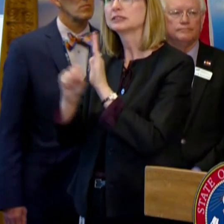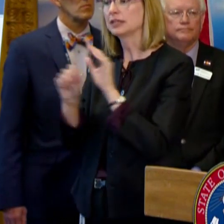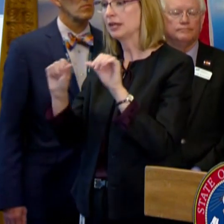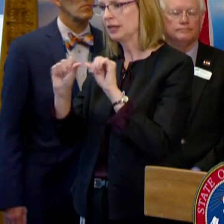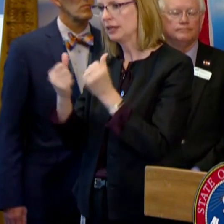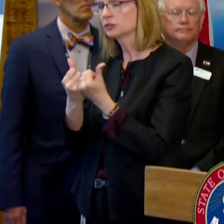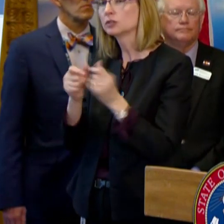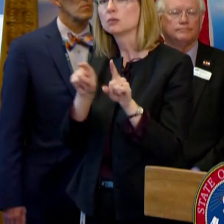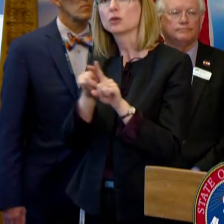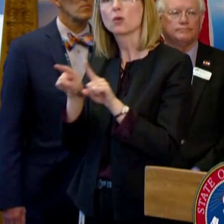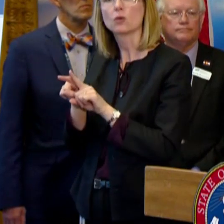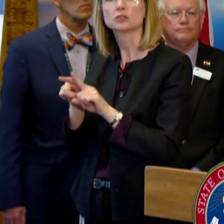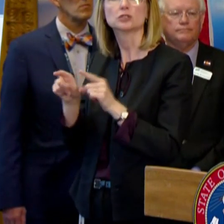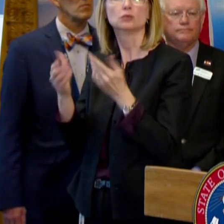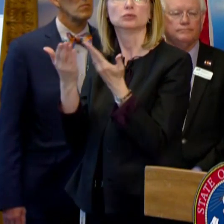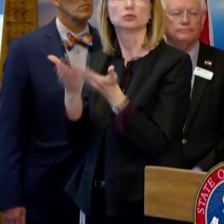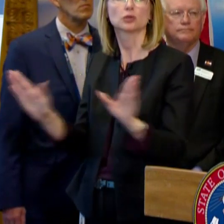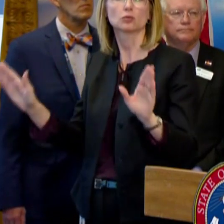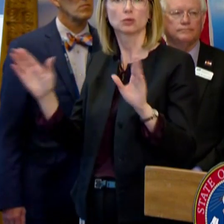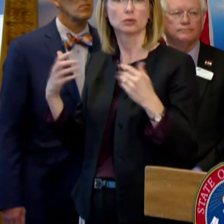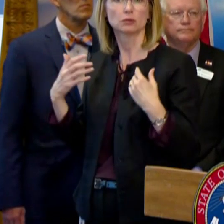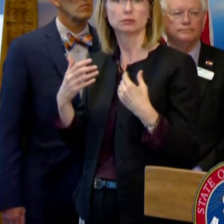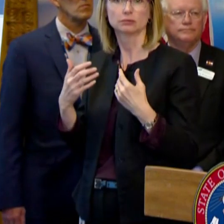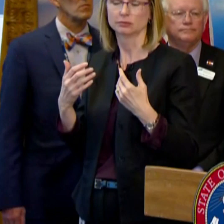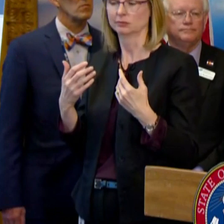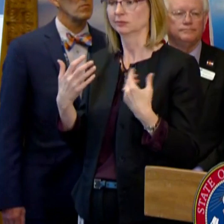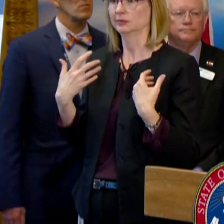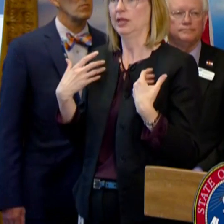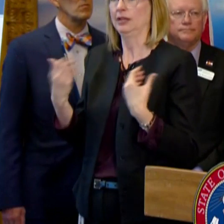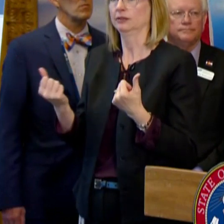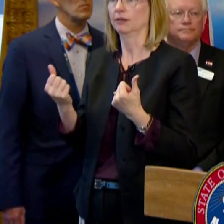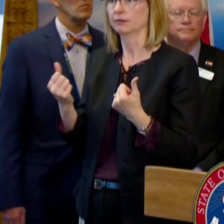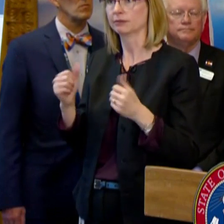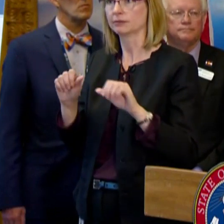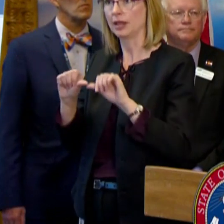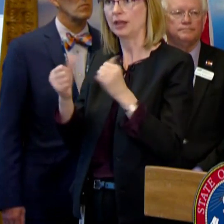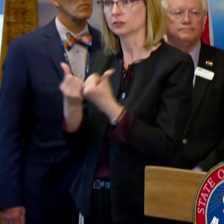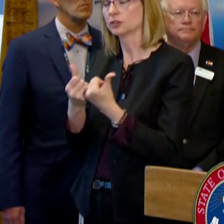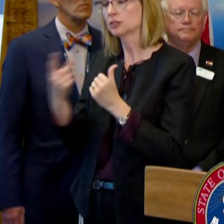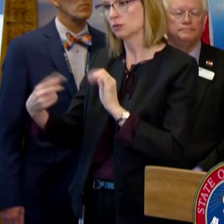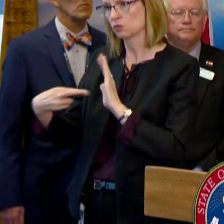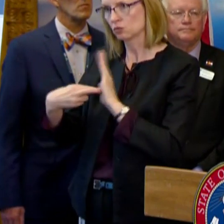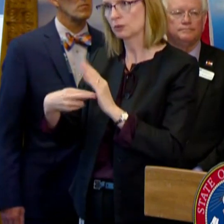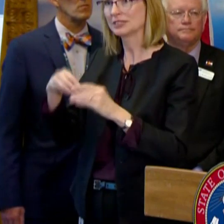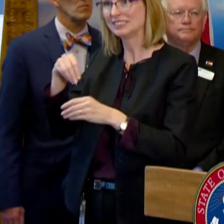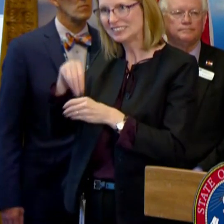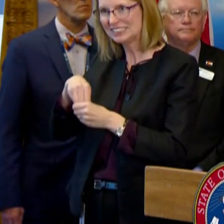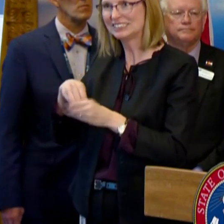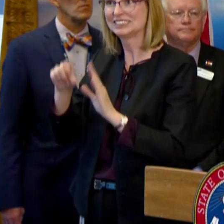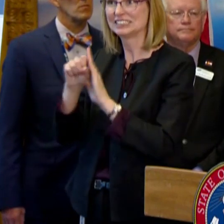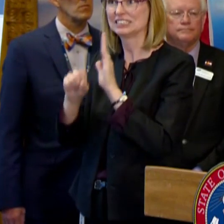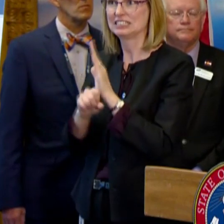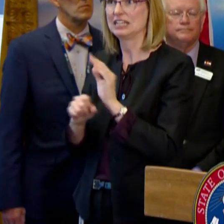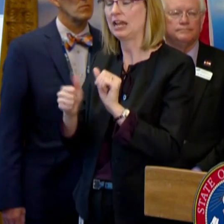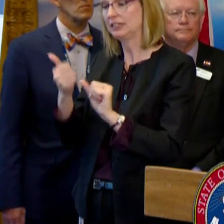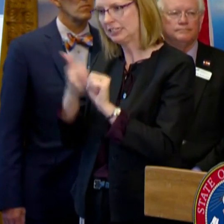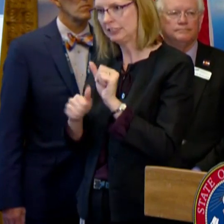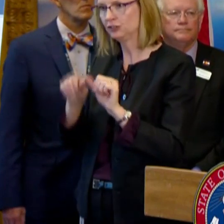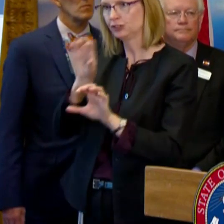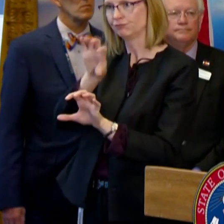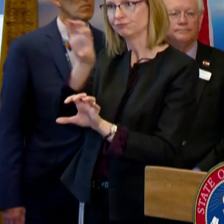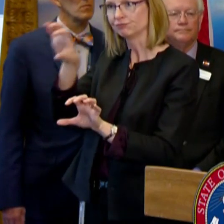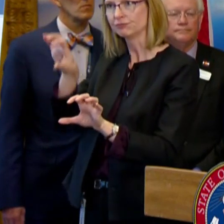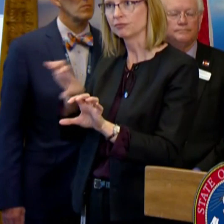local public health agencies, which represent every county in the state. We regularly work together to detect